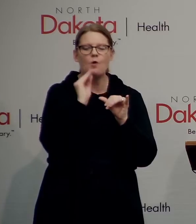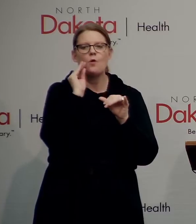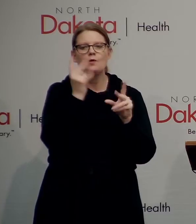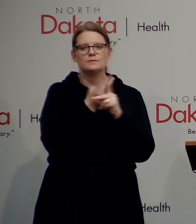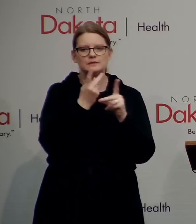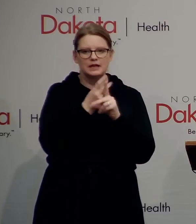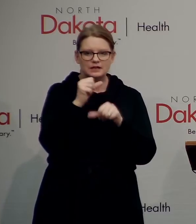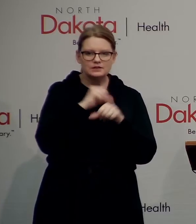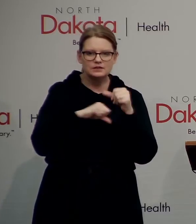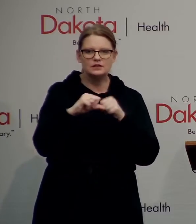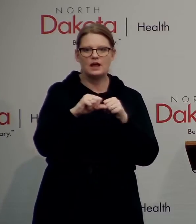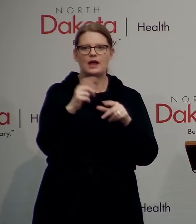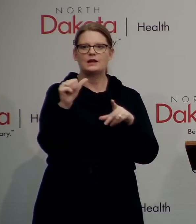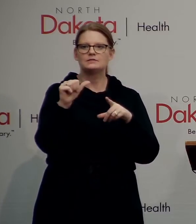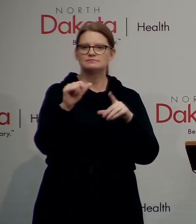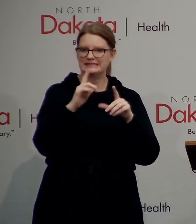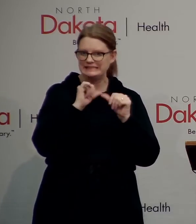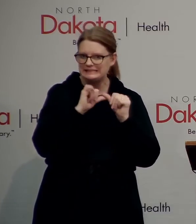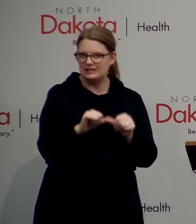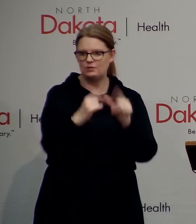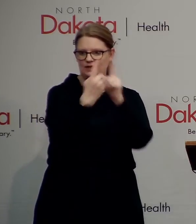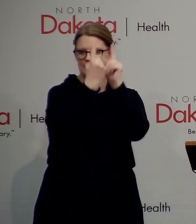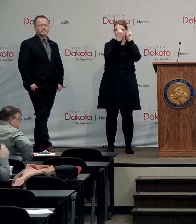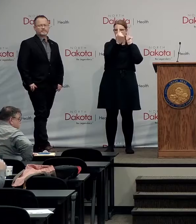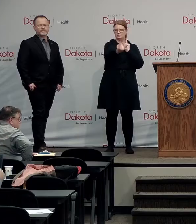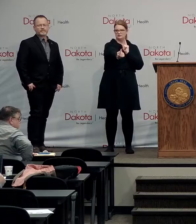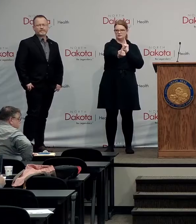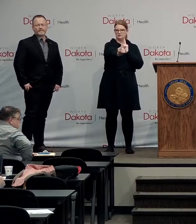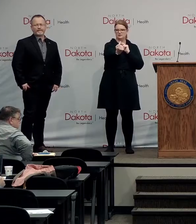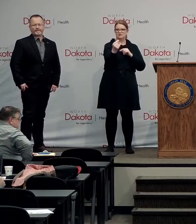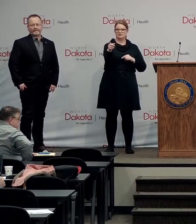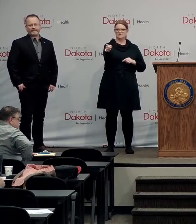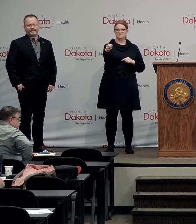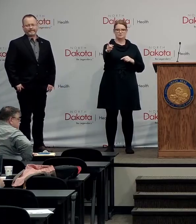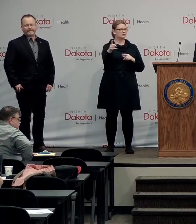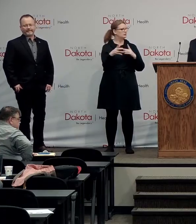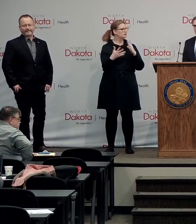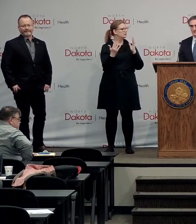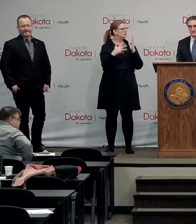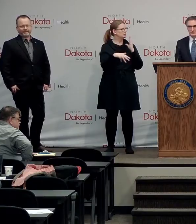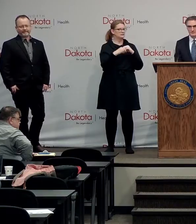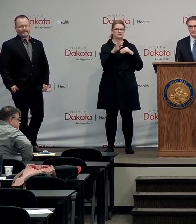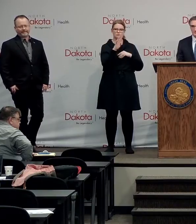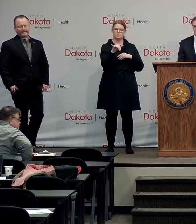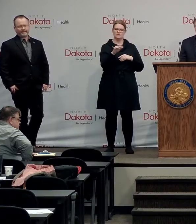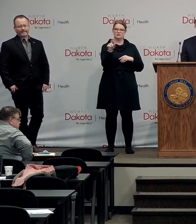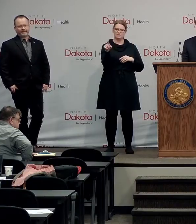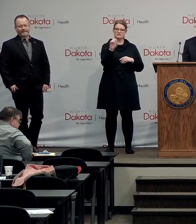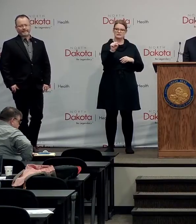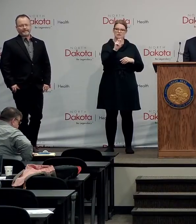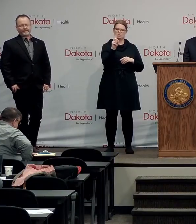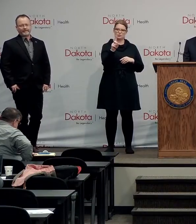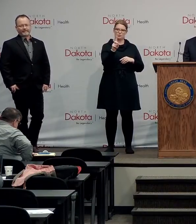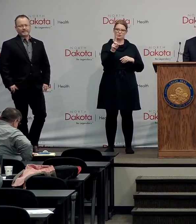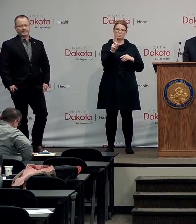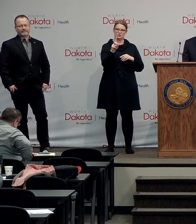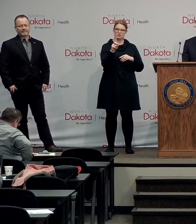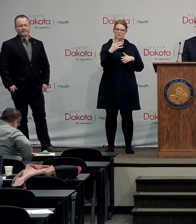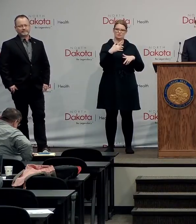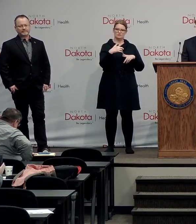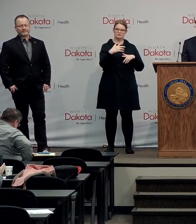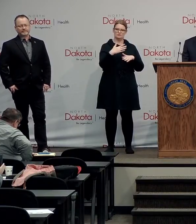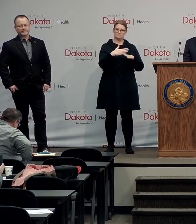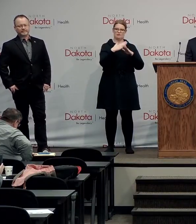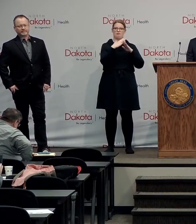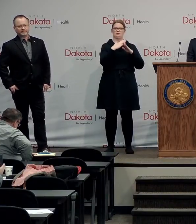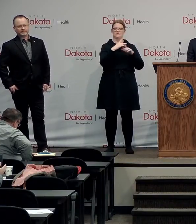and practice that good social distancing. Just one follow-up there. South Dakota today sort of halted